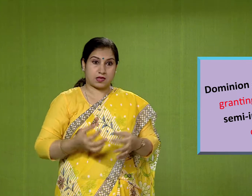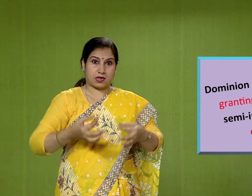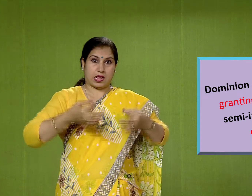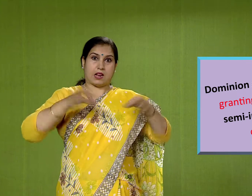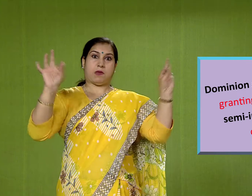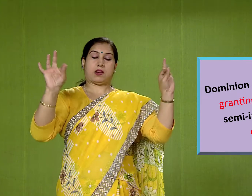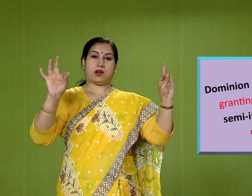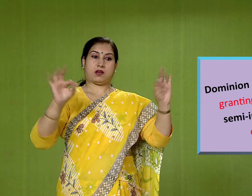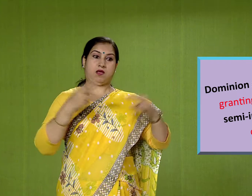independent country.